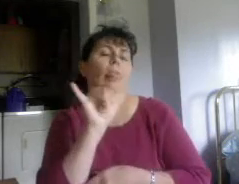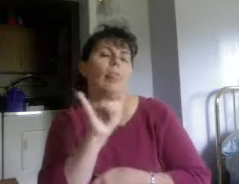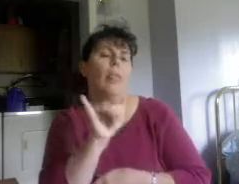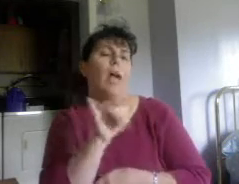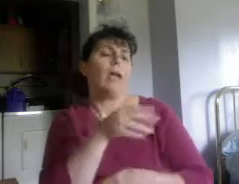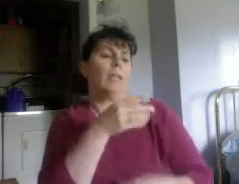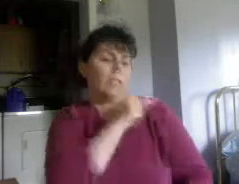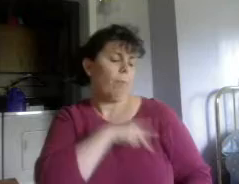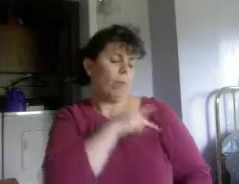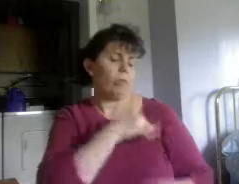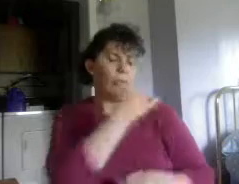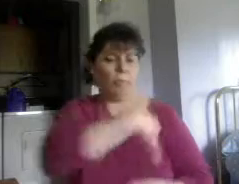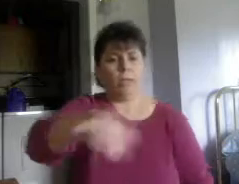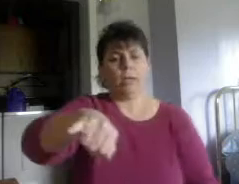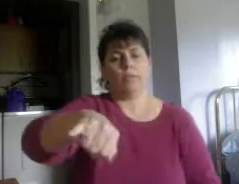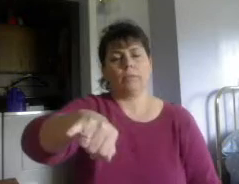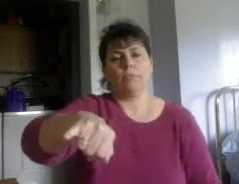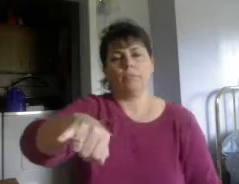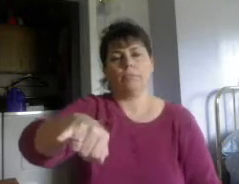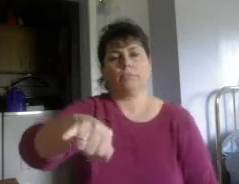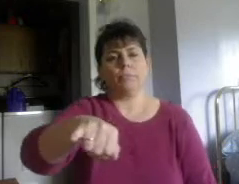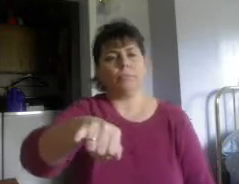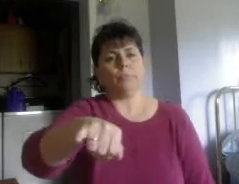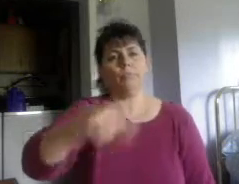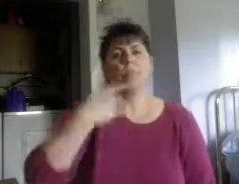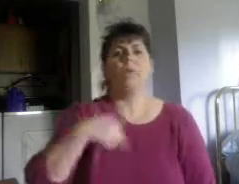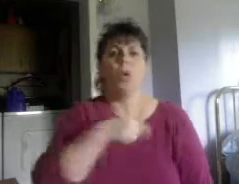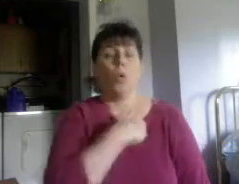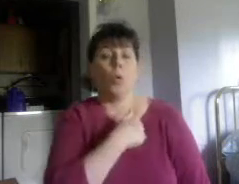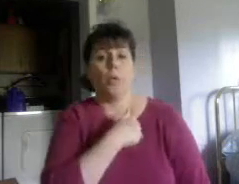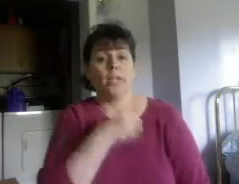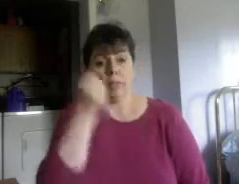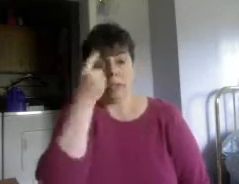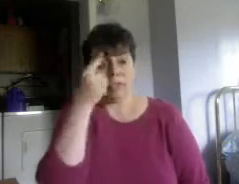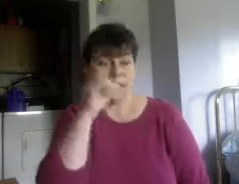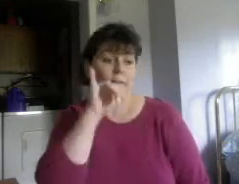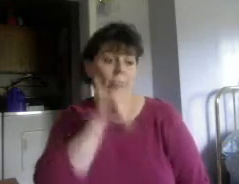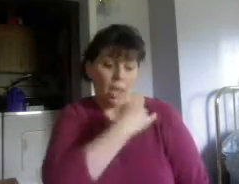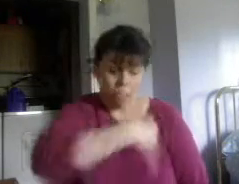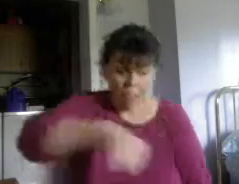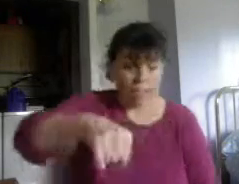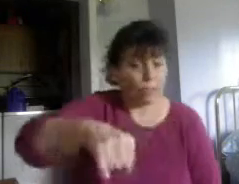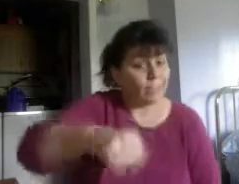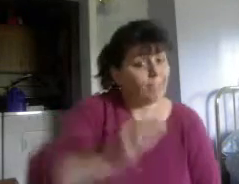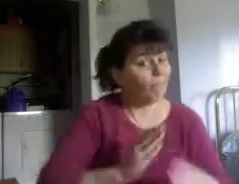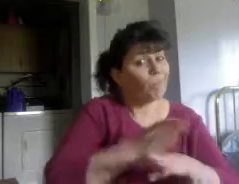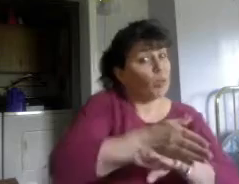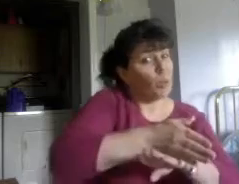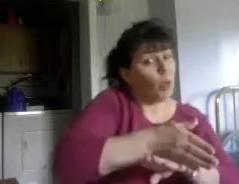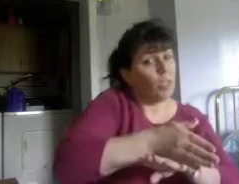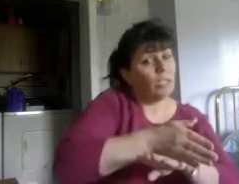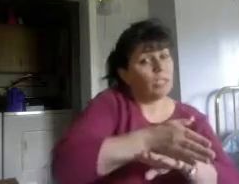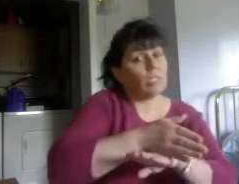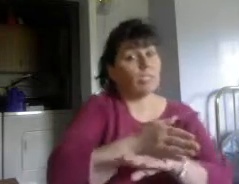know that personal boundaries have been crossed when somebody gets too close, either with their body or with a certain question or a